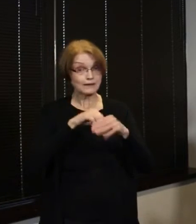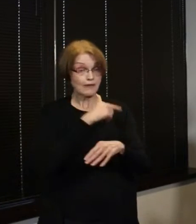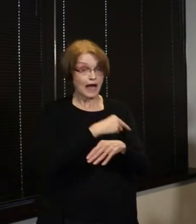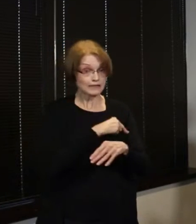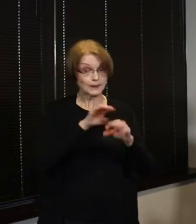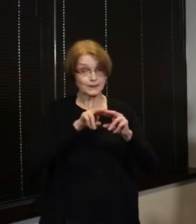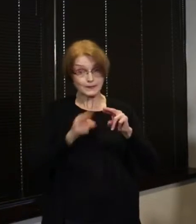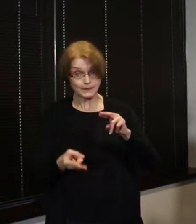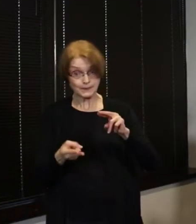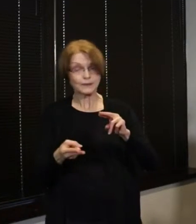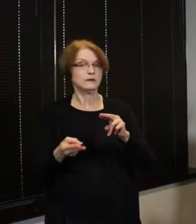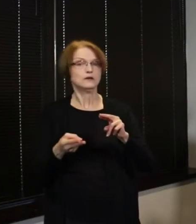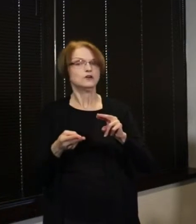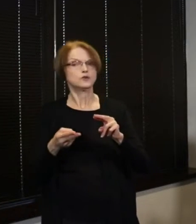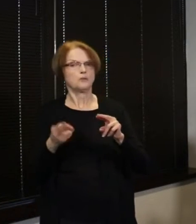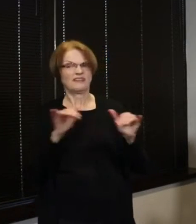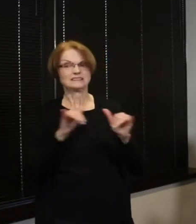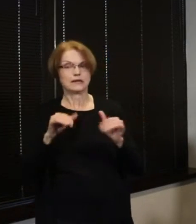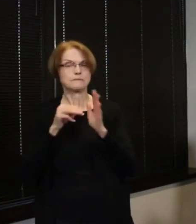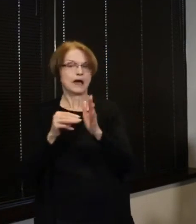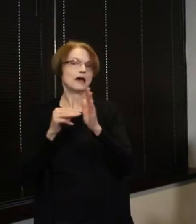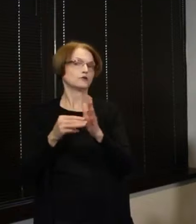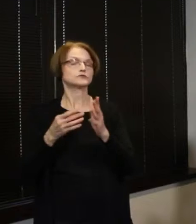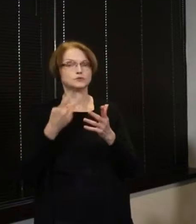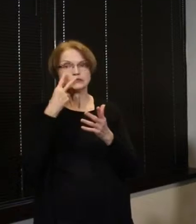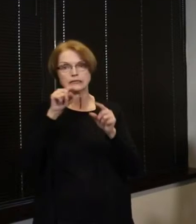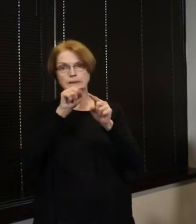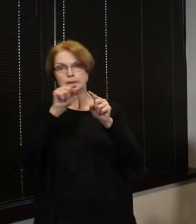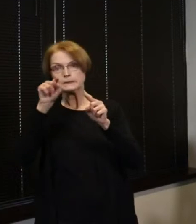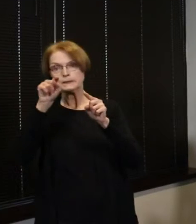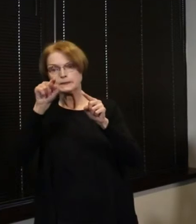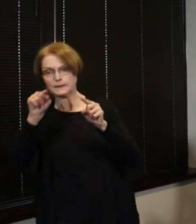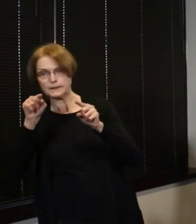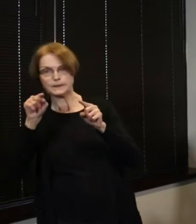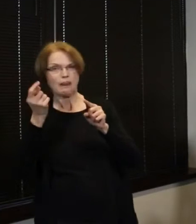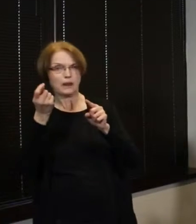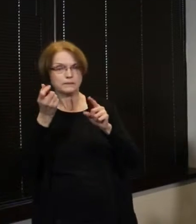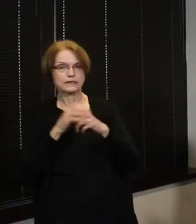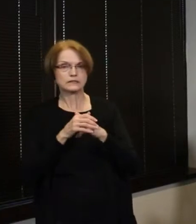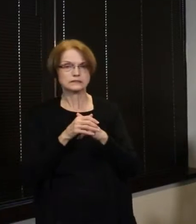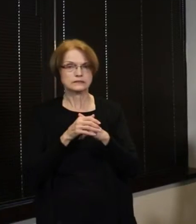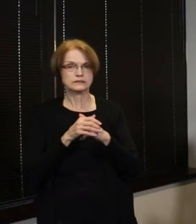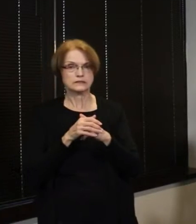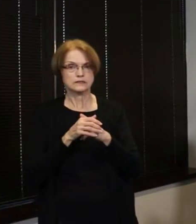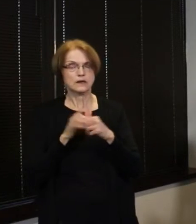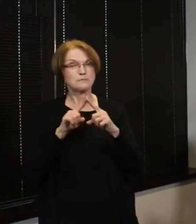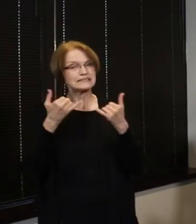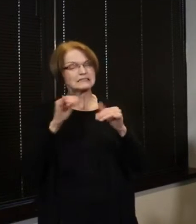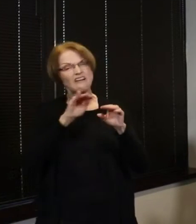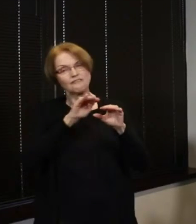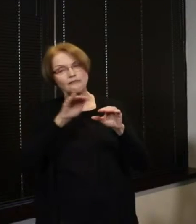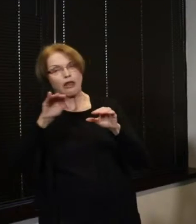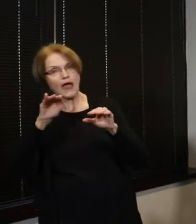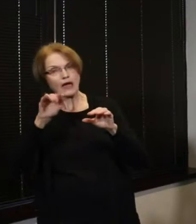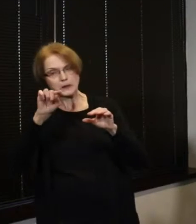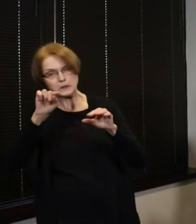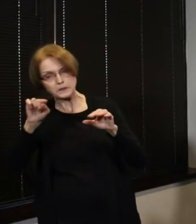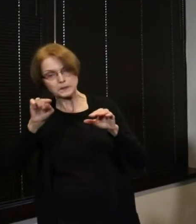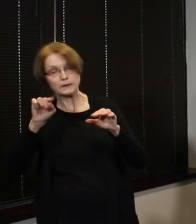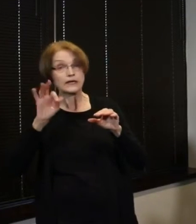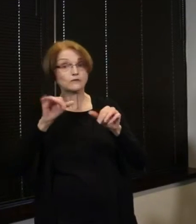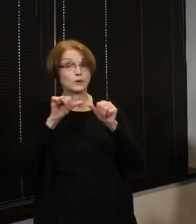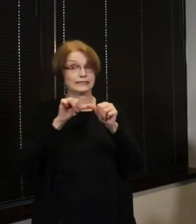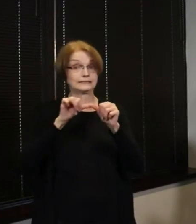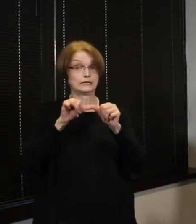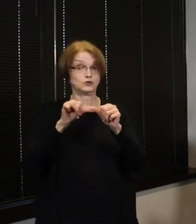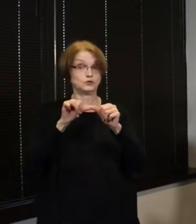now reflecting that. And so a slight downward turn. Now you can see it's relatively flat though. So what that means is if we continue